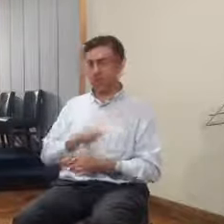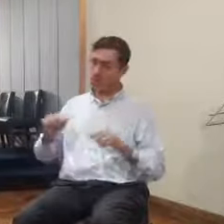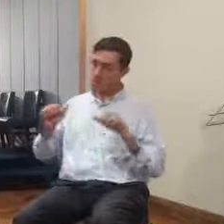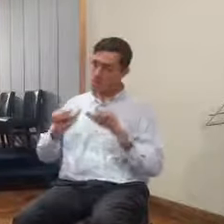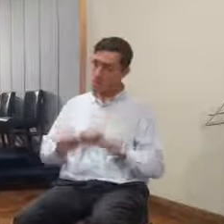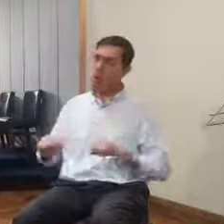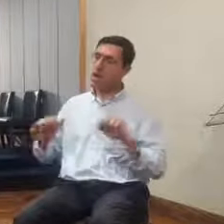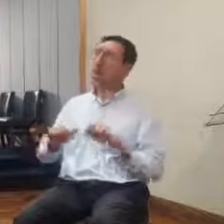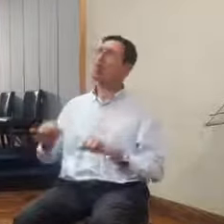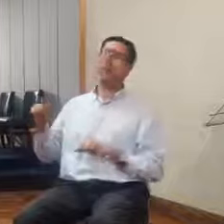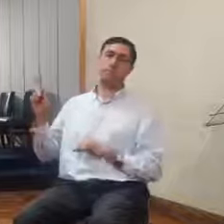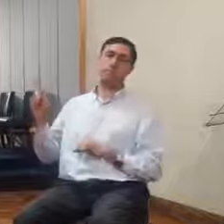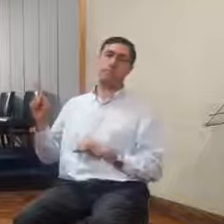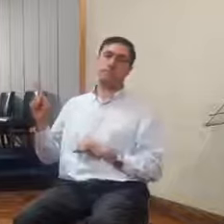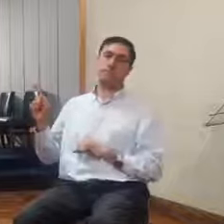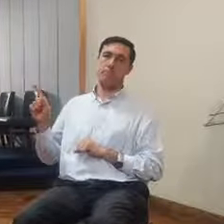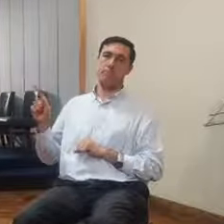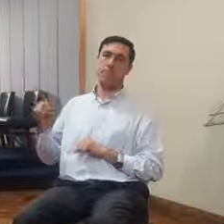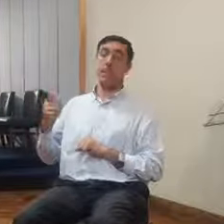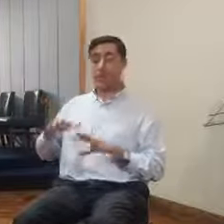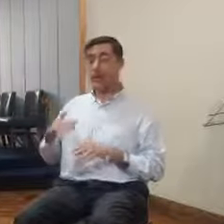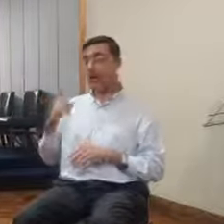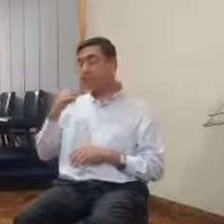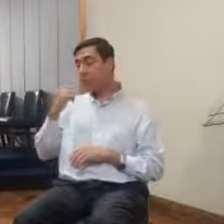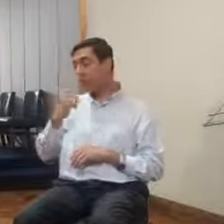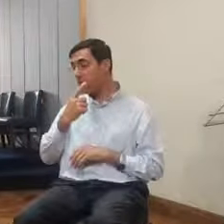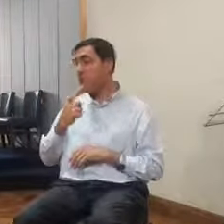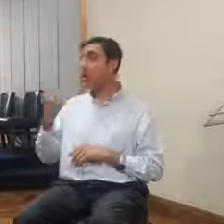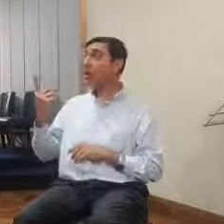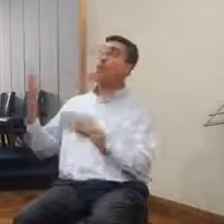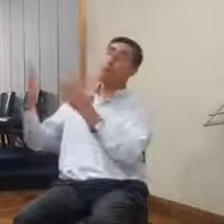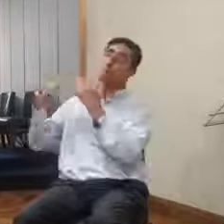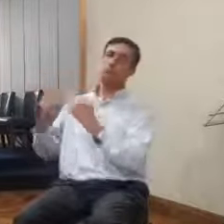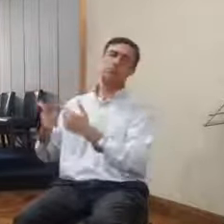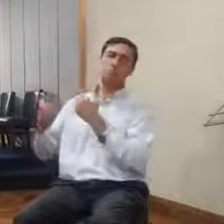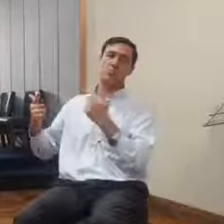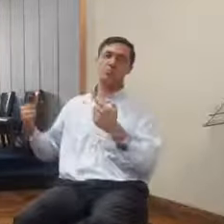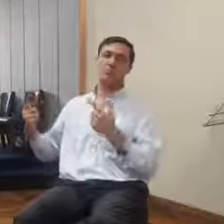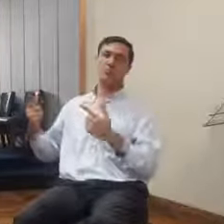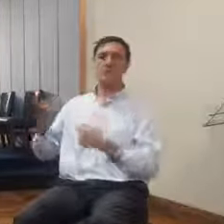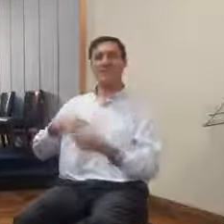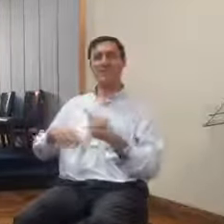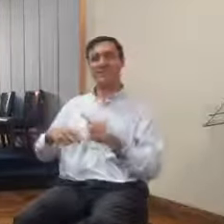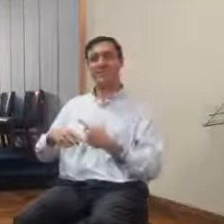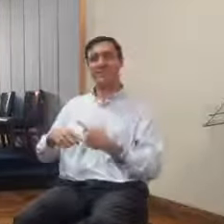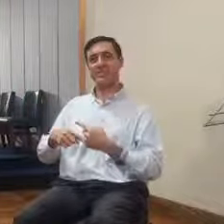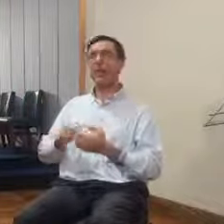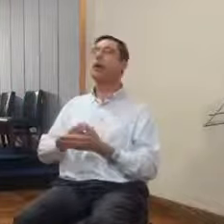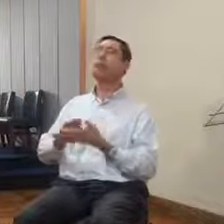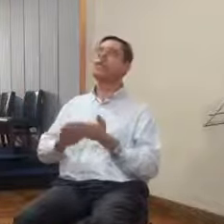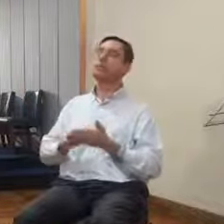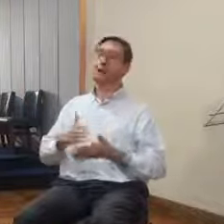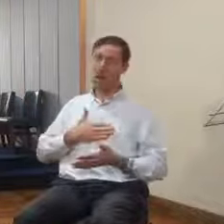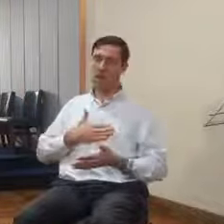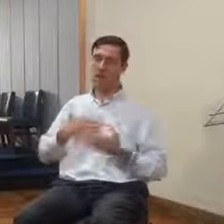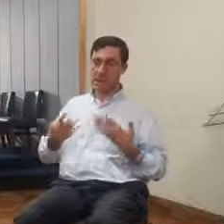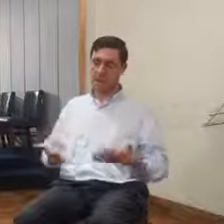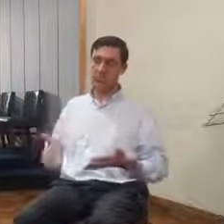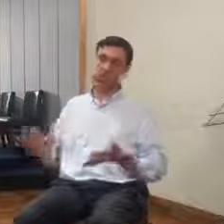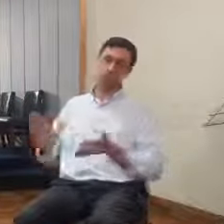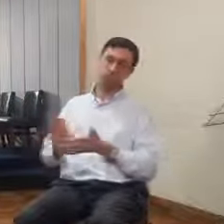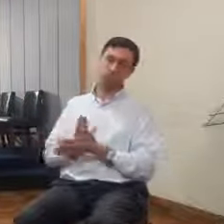prove His mercy towards us. For our heart shall rejoice in Him, because we have